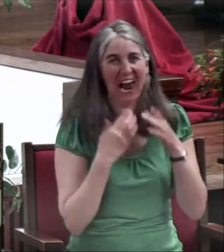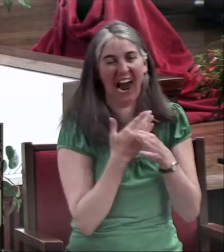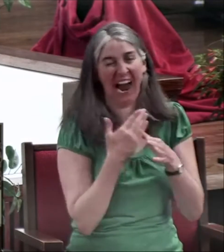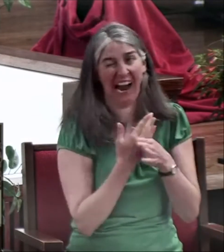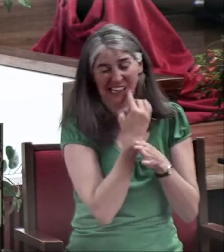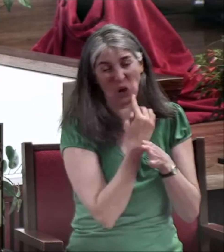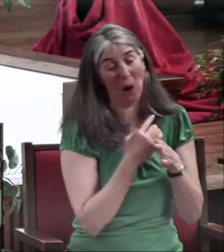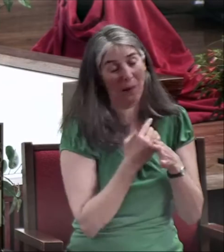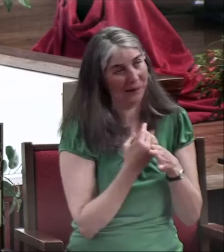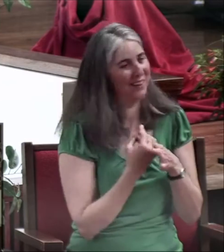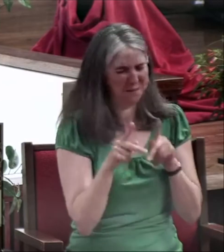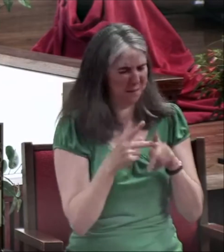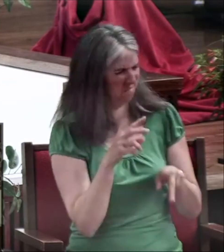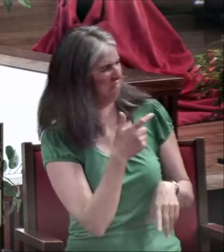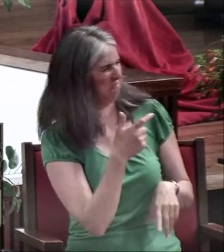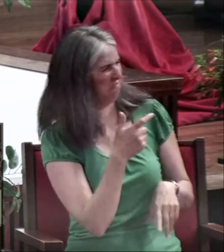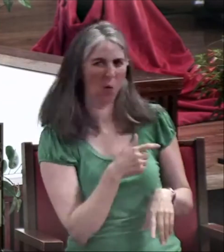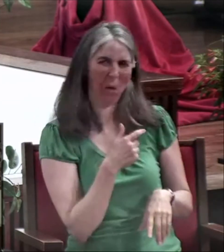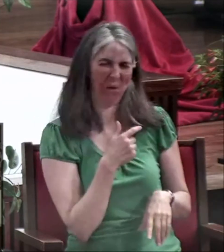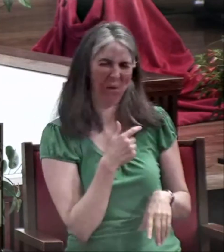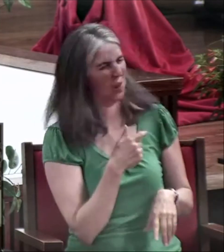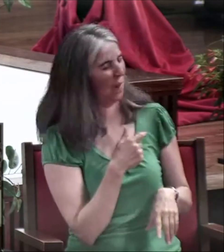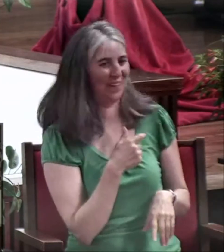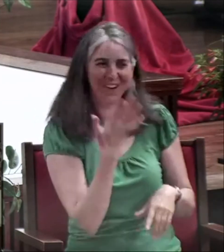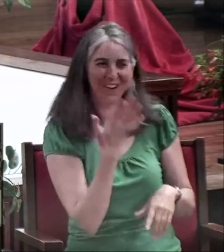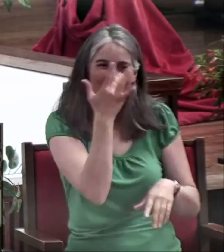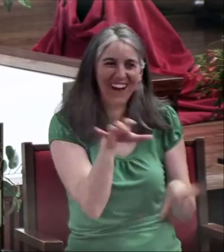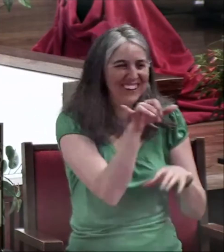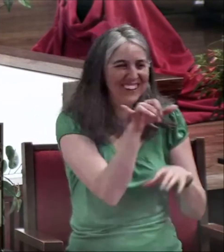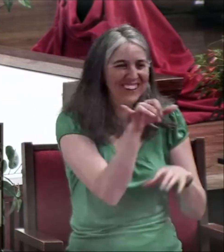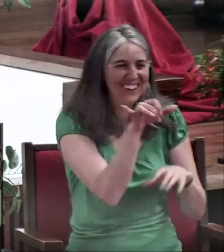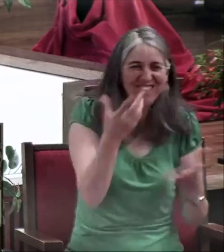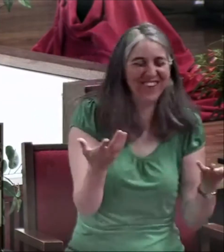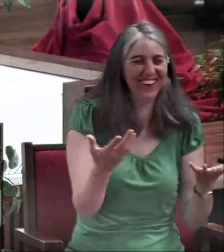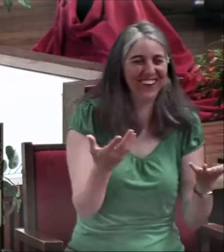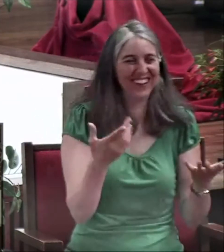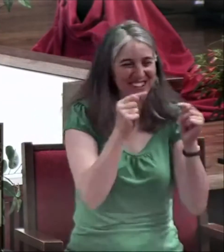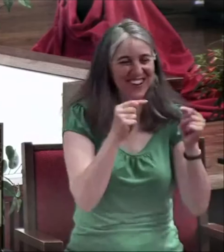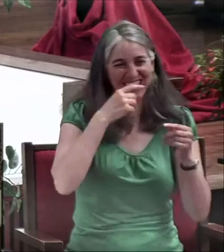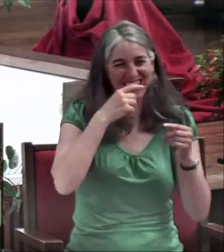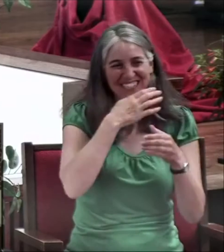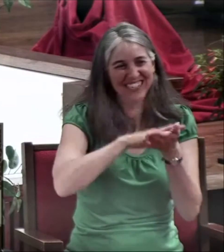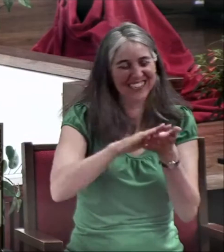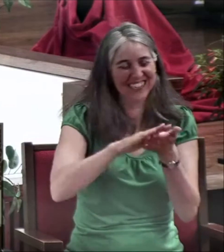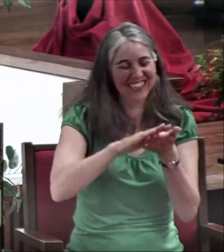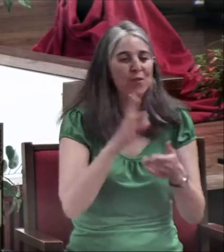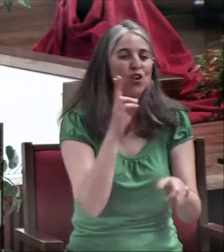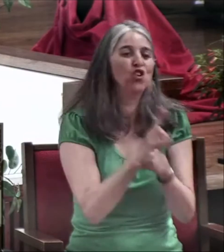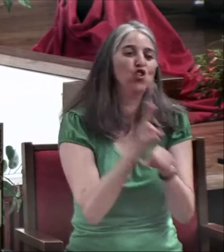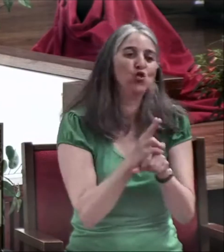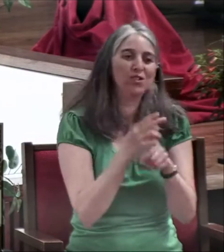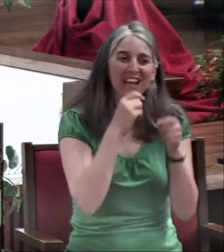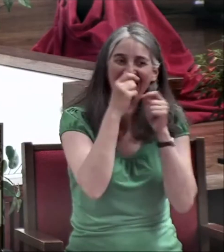can't stop it, and people are looking and going, why does he keep doing that? But you're supposed to use these, you clean